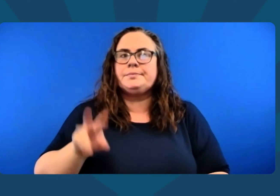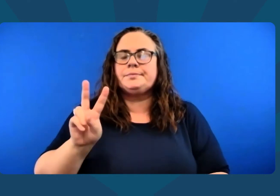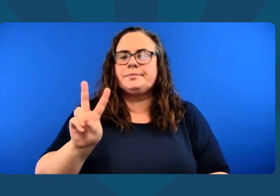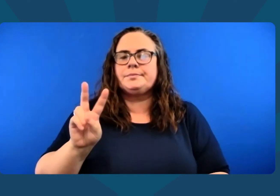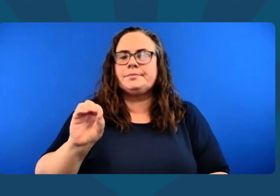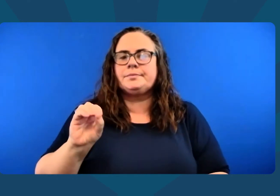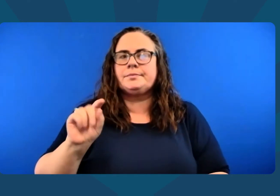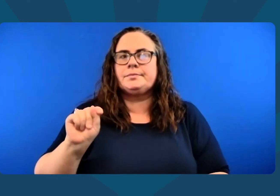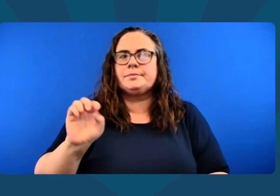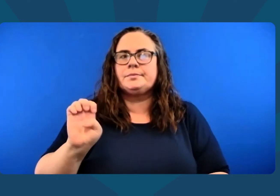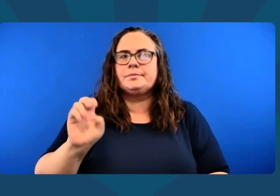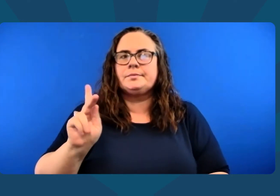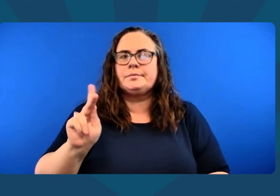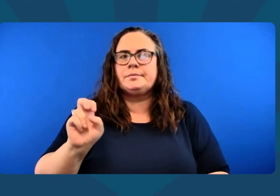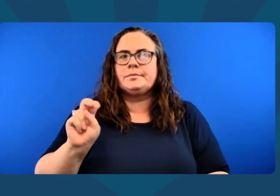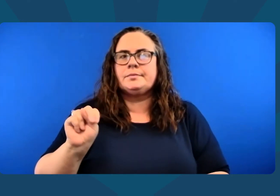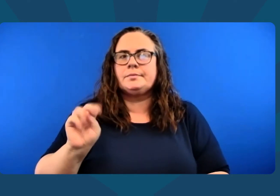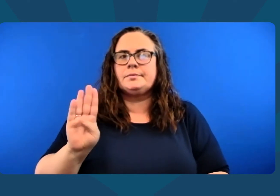Website,